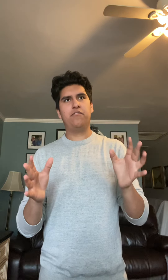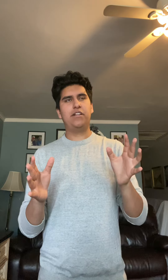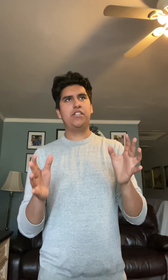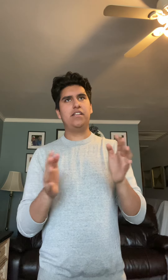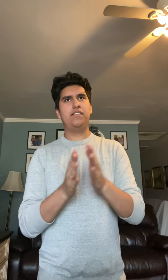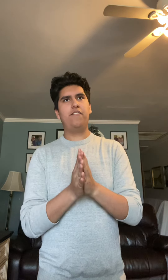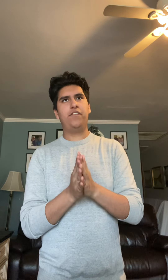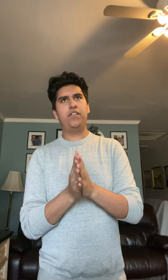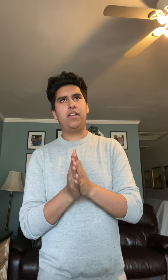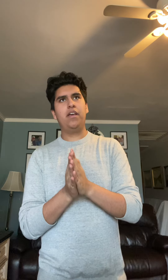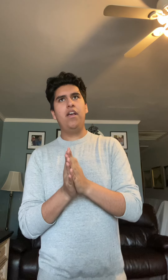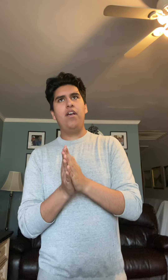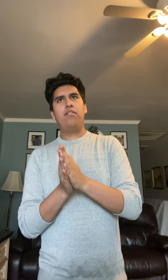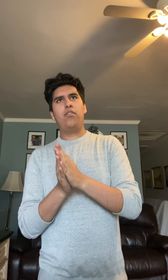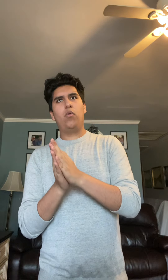which is definitely Thor